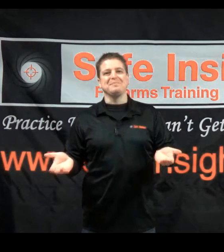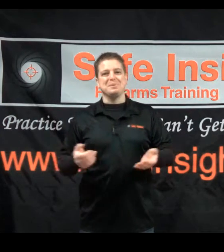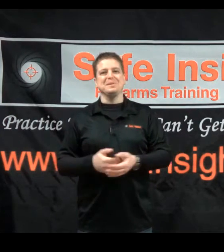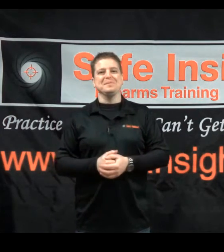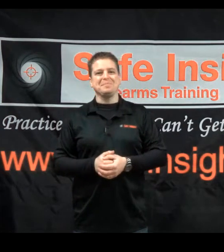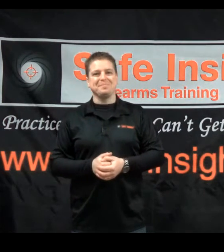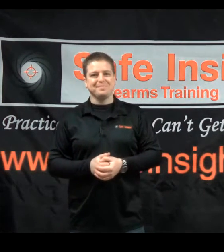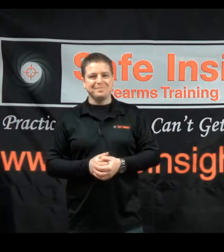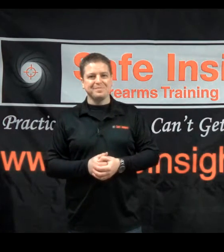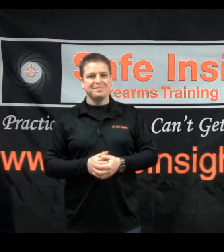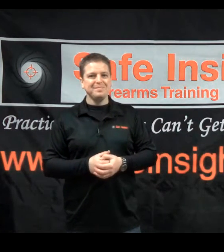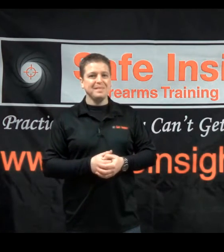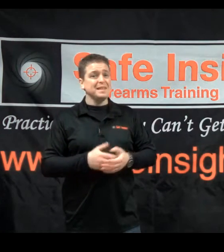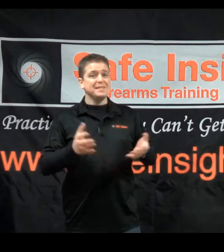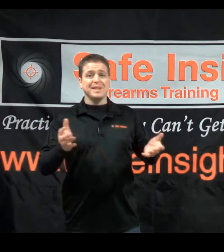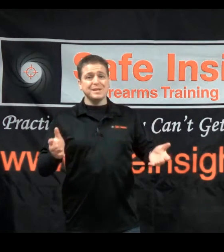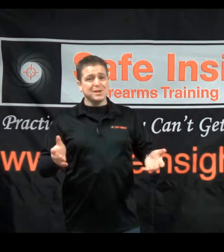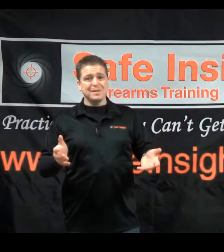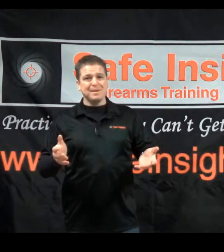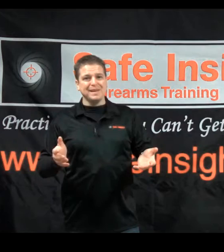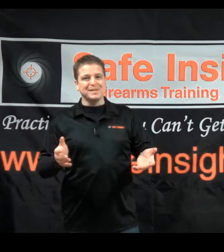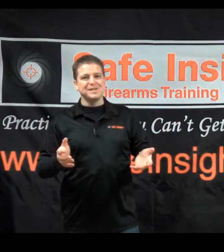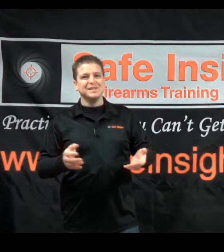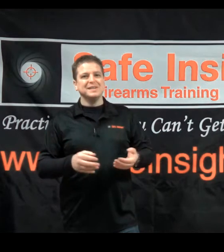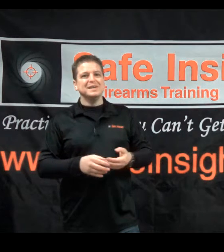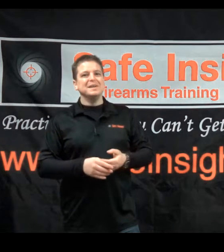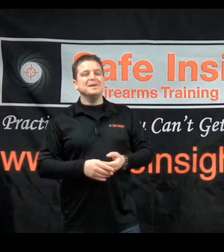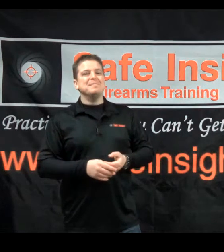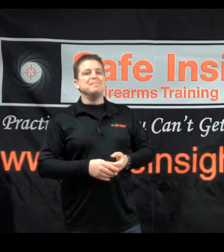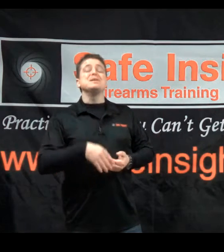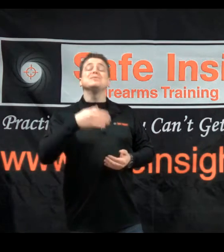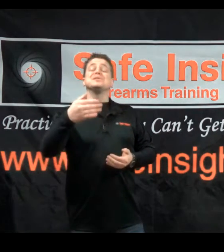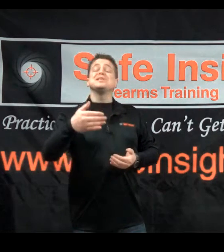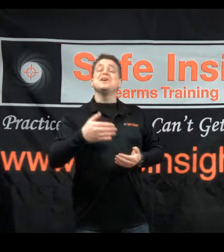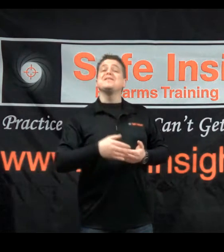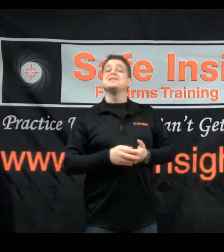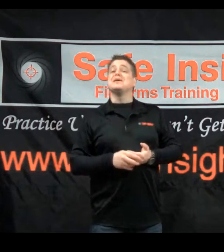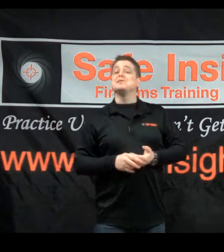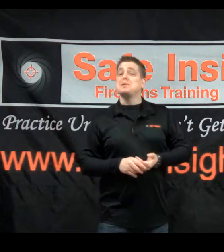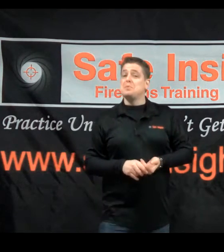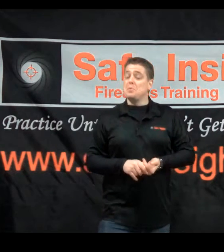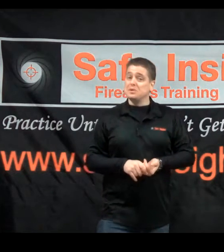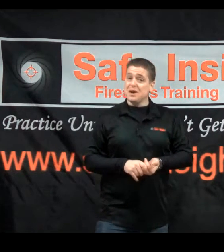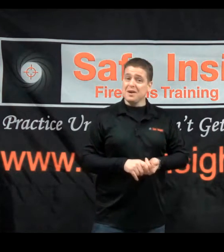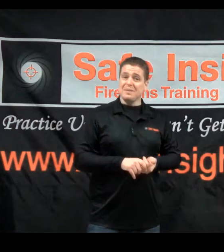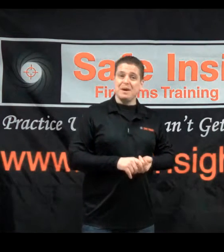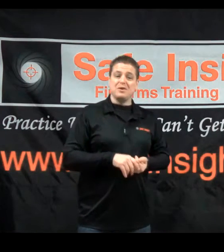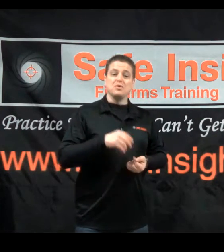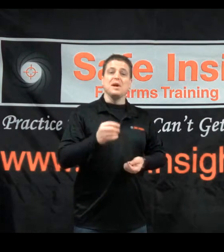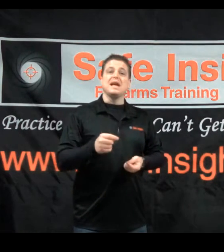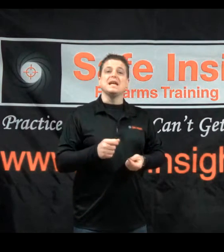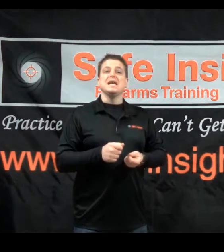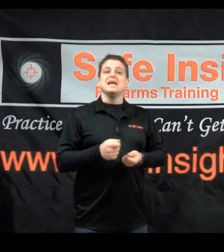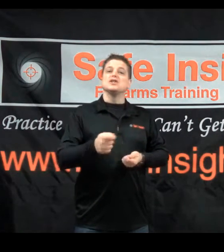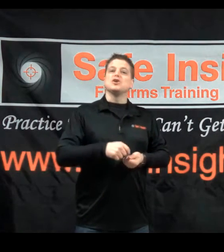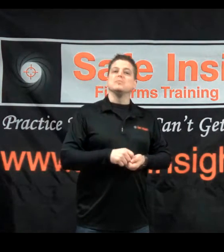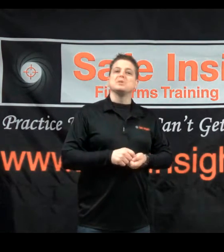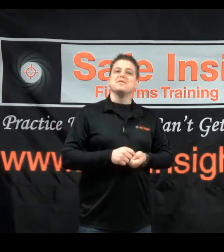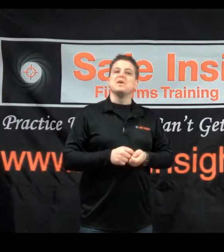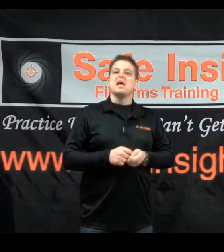bullet. That's all it means. But you will see oftentimes people will talk about grain in terms of